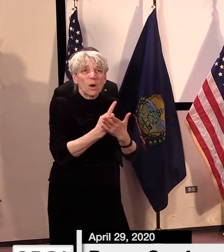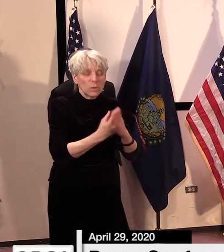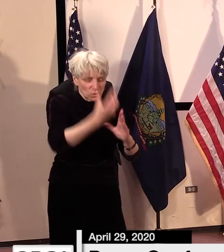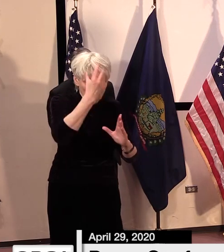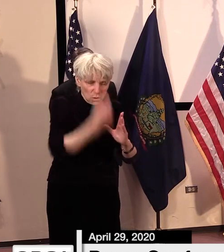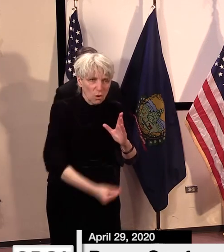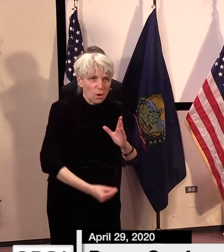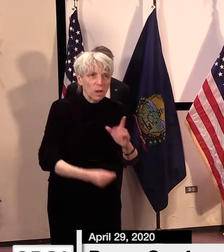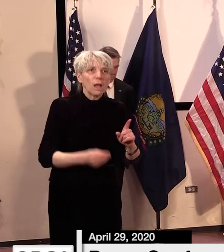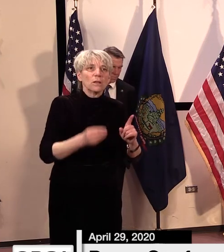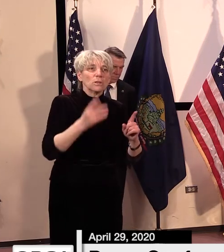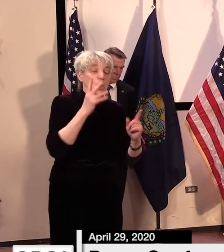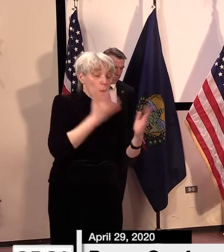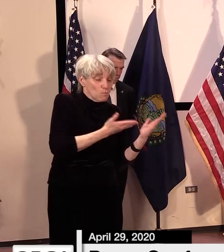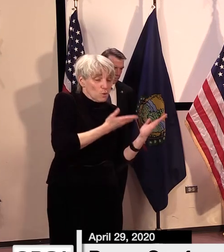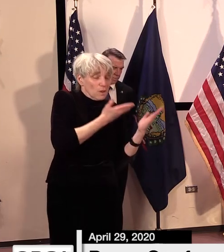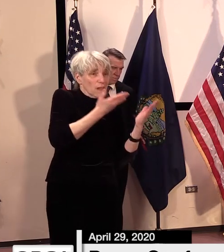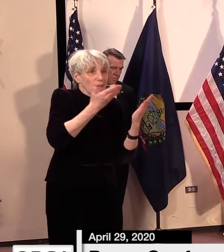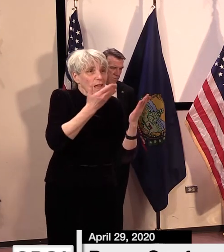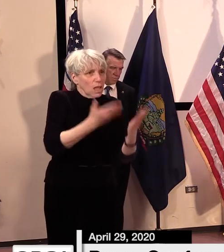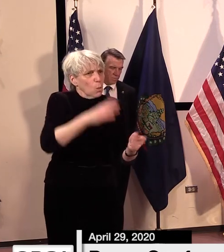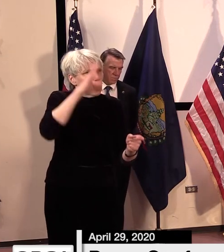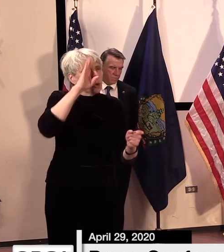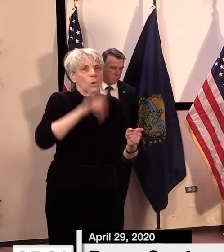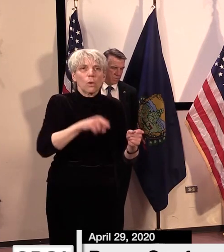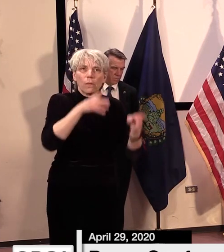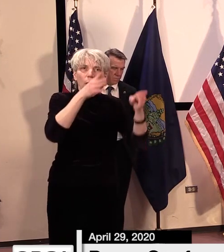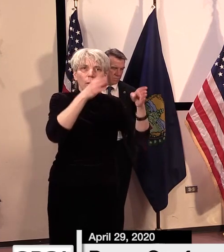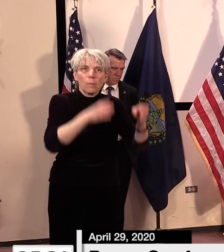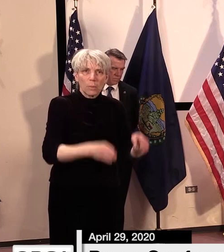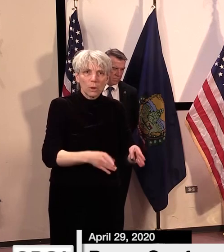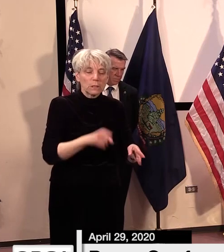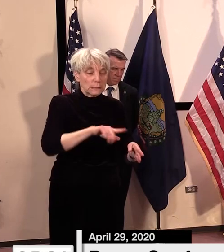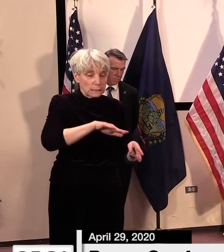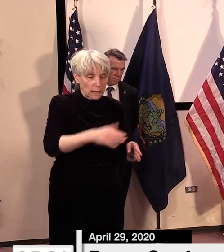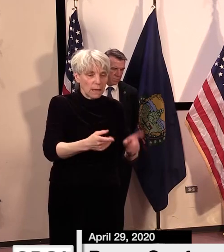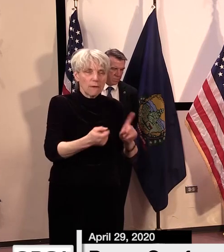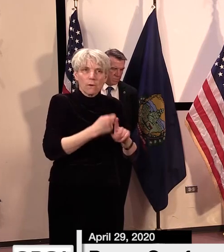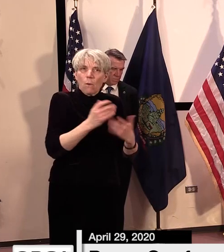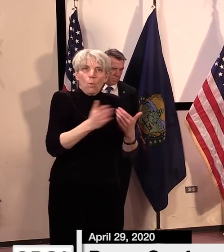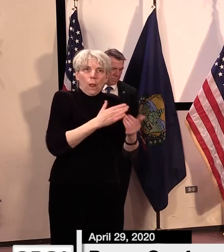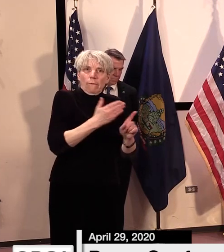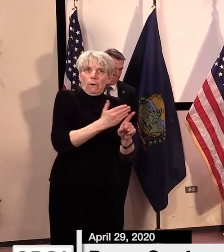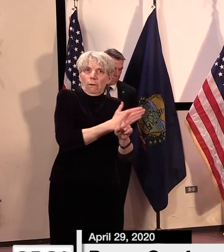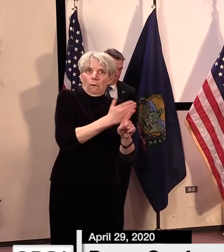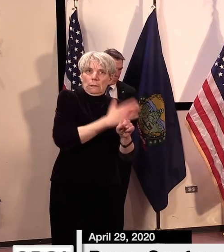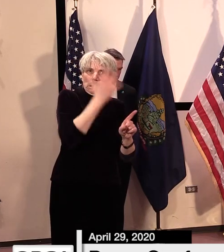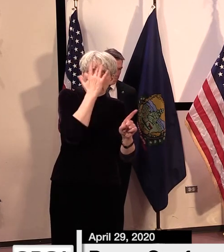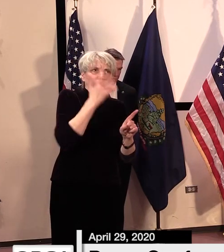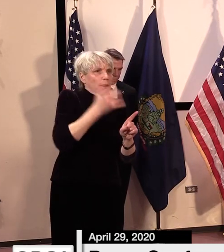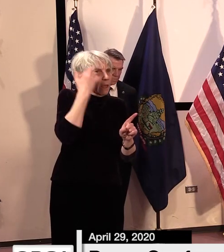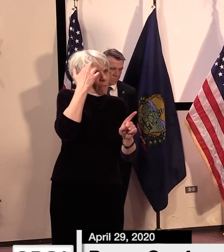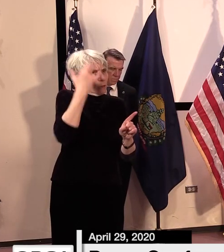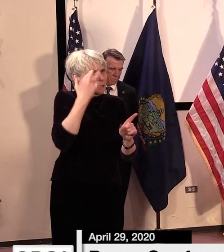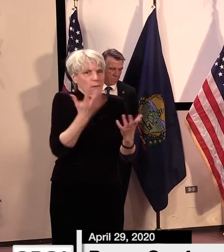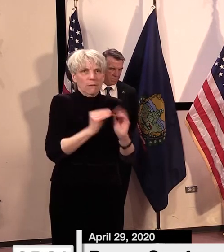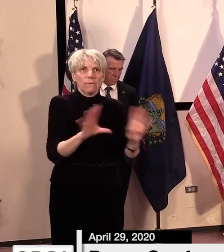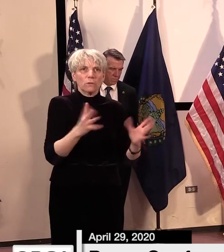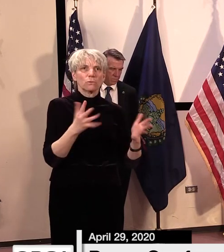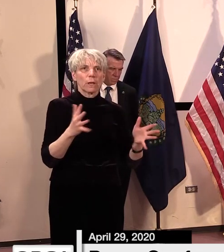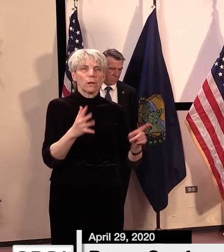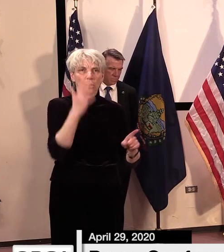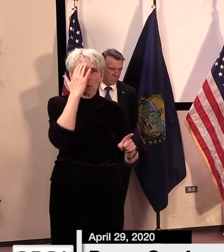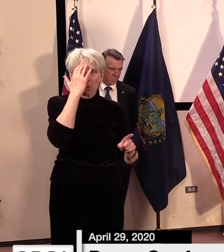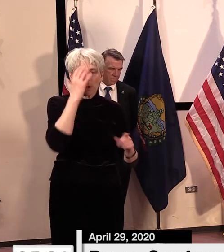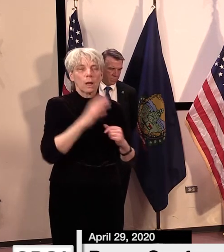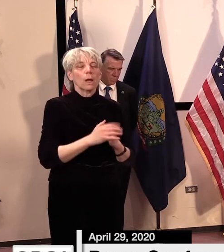going to be clear to everyone that your terminal illness is what killed you. However, having said that,